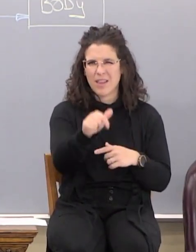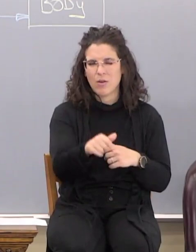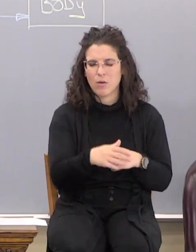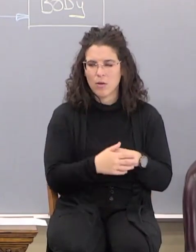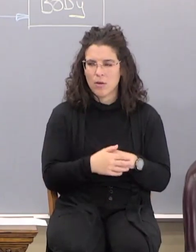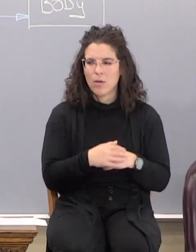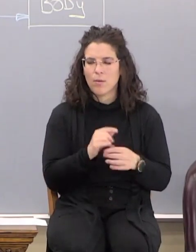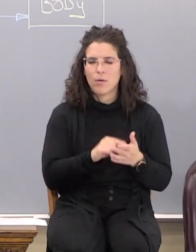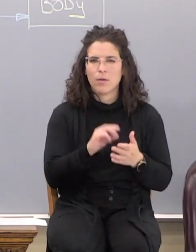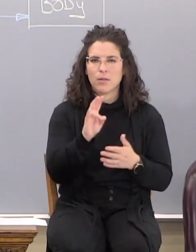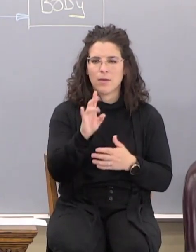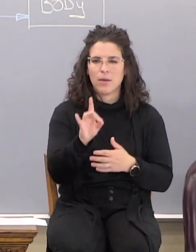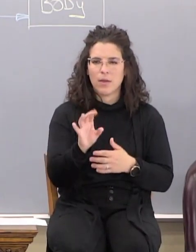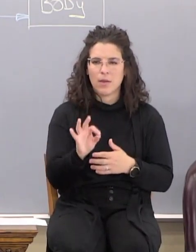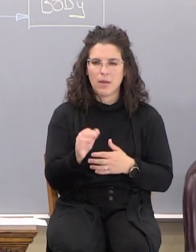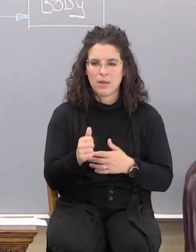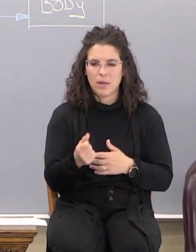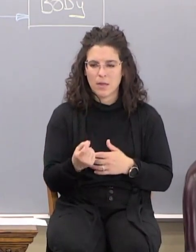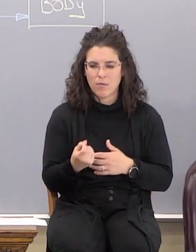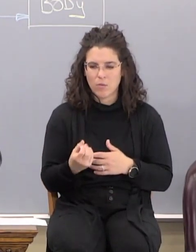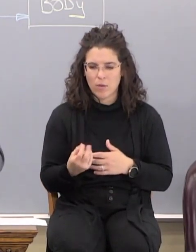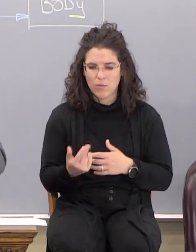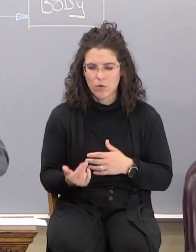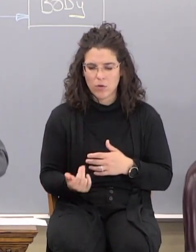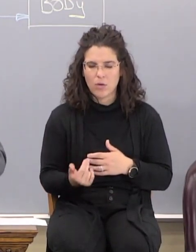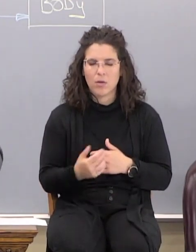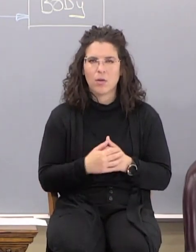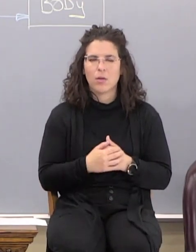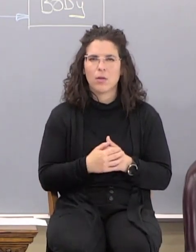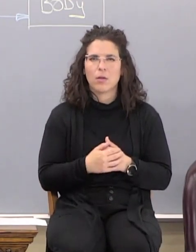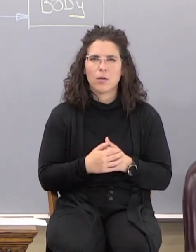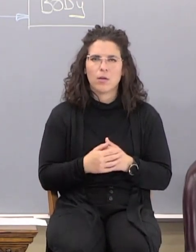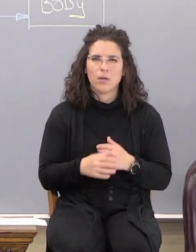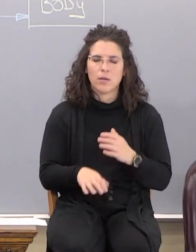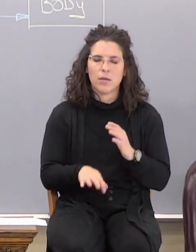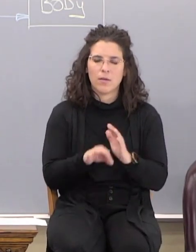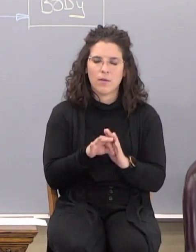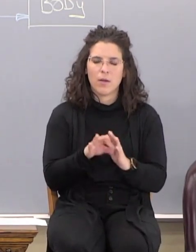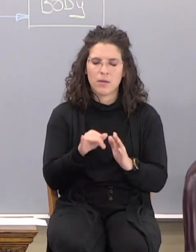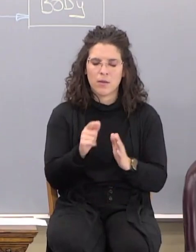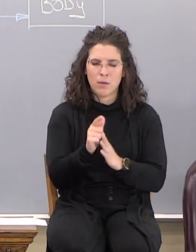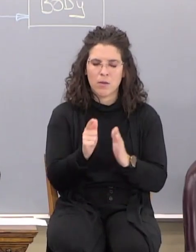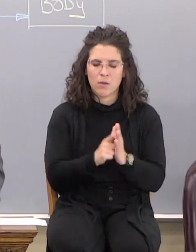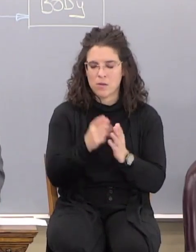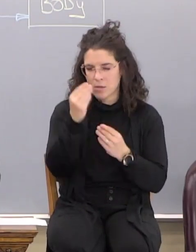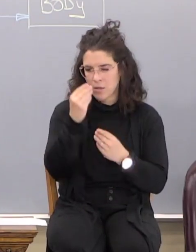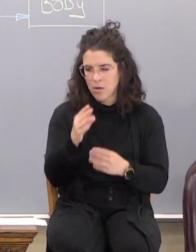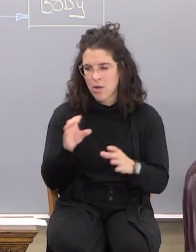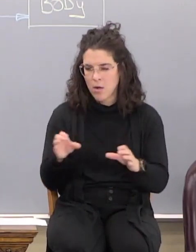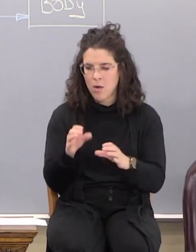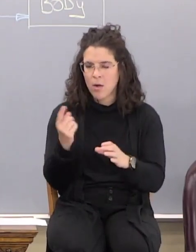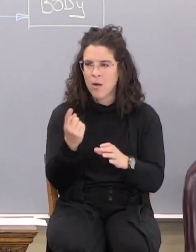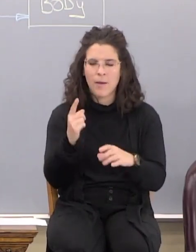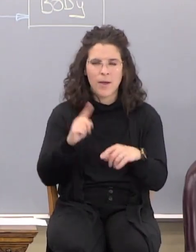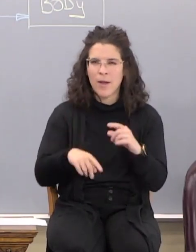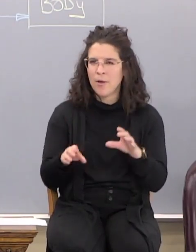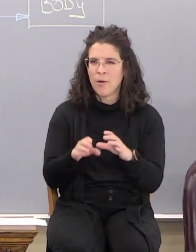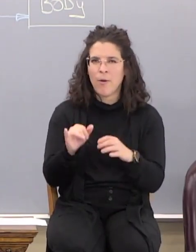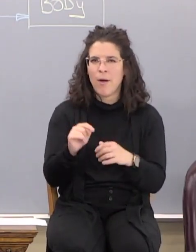verse 7, 8, 9, 10, 11, 12, and 13 is he discovers that the law tells him to do something and he can't do